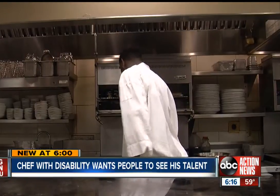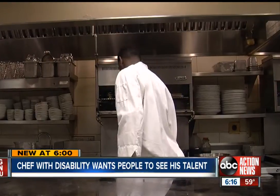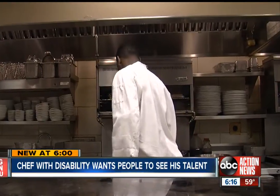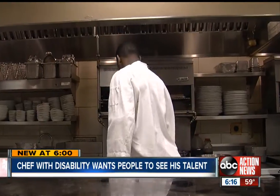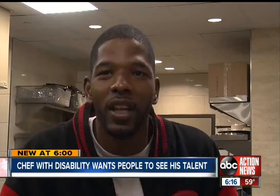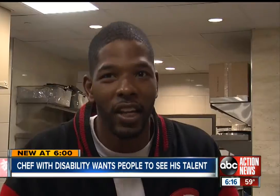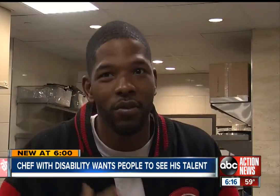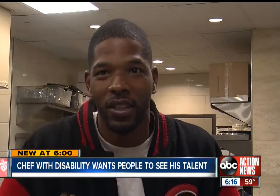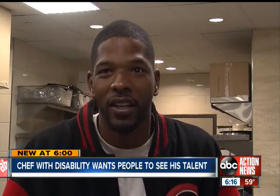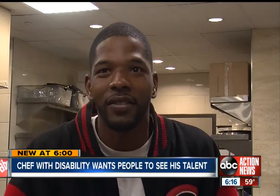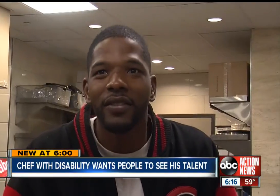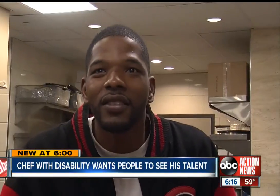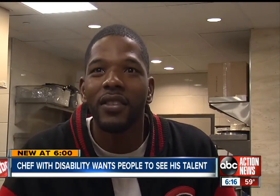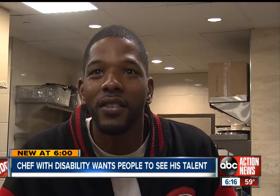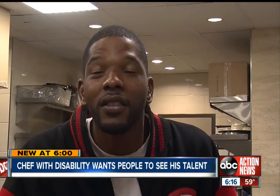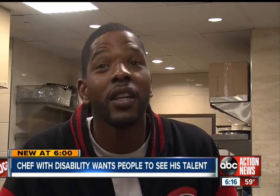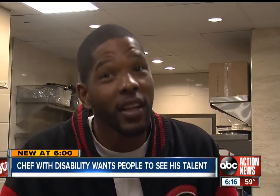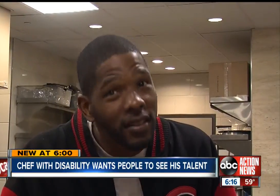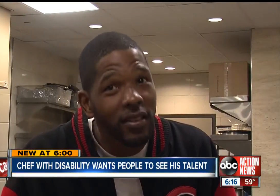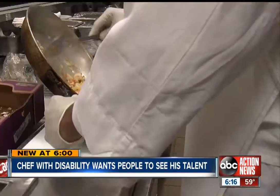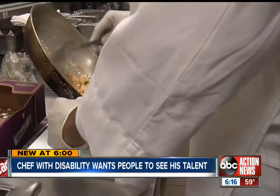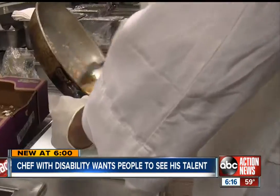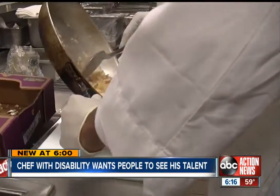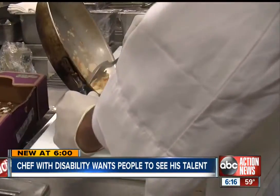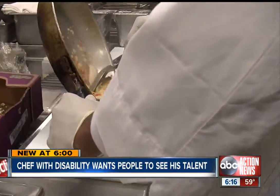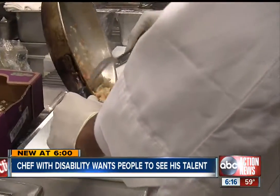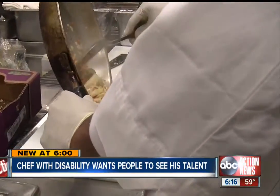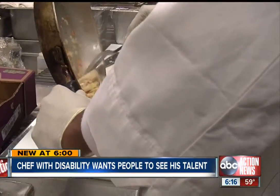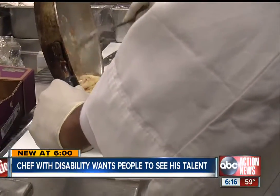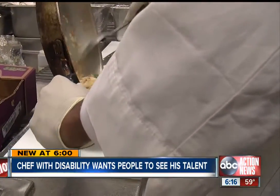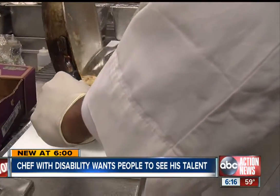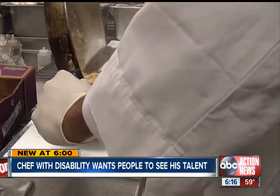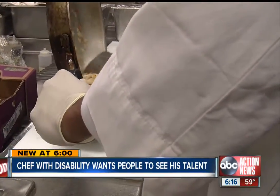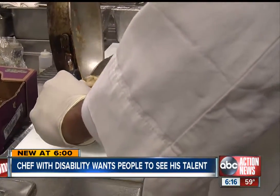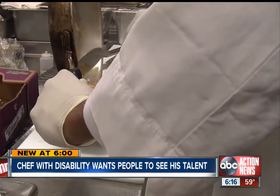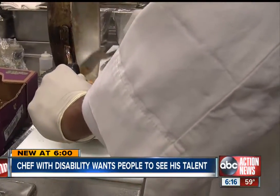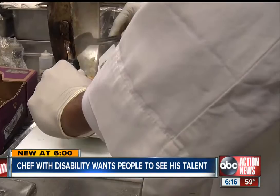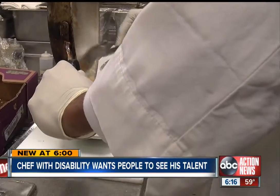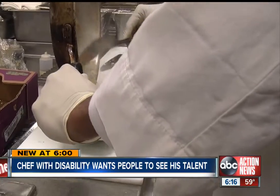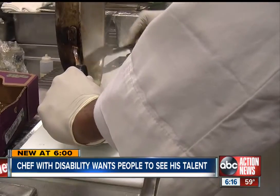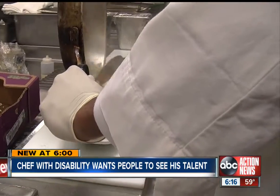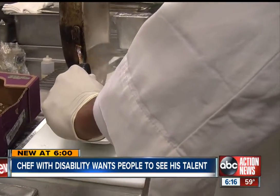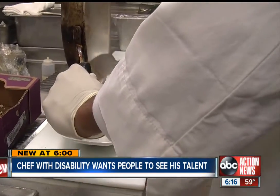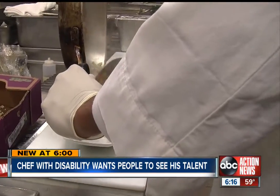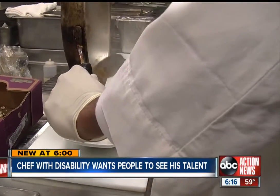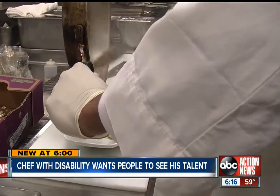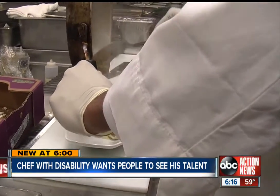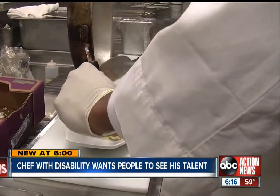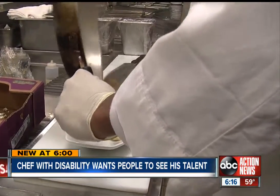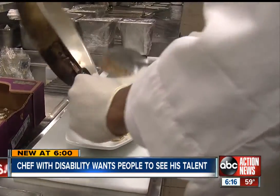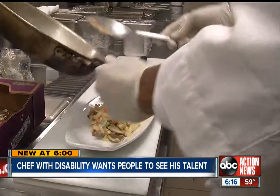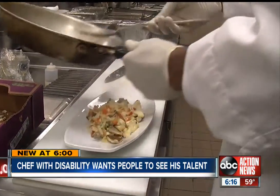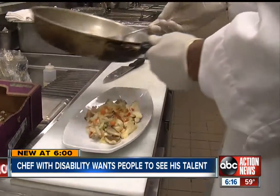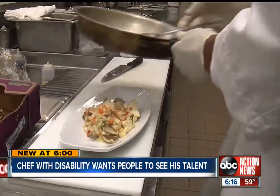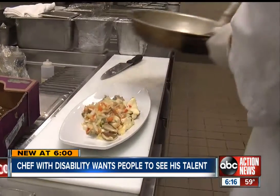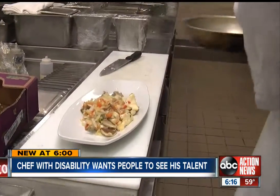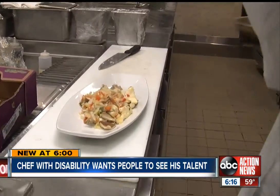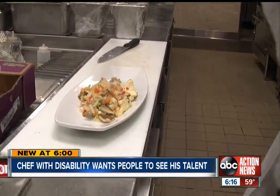that he was deaf. Yes. But that's how he wants it, for people not to see his disability, rather his talent.